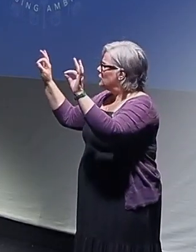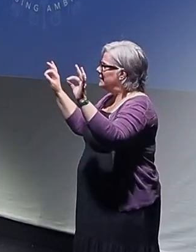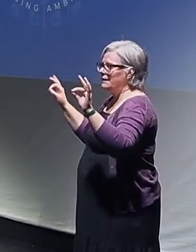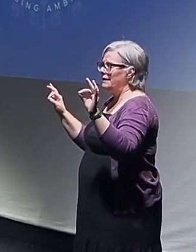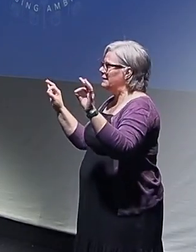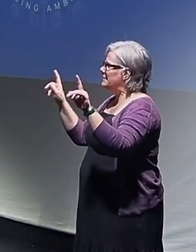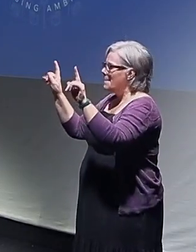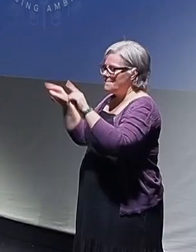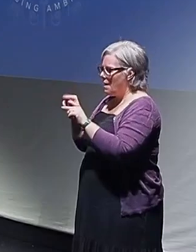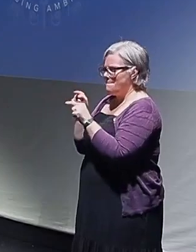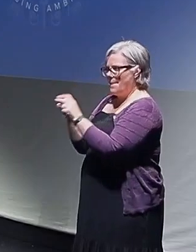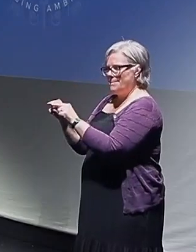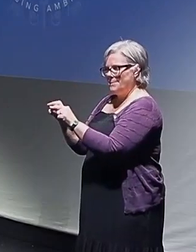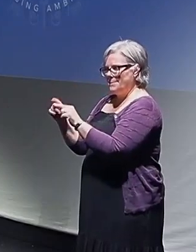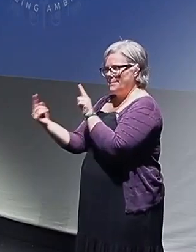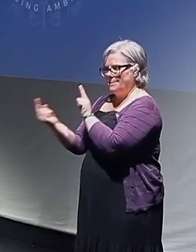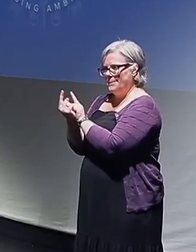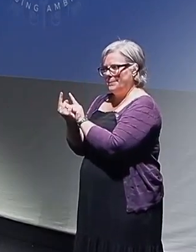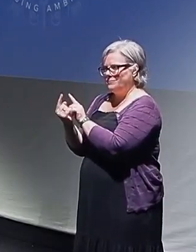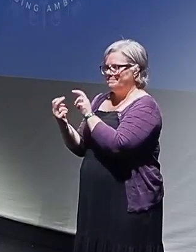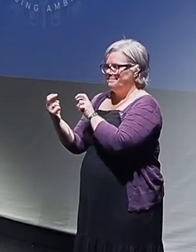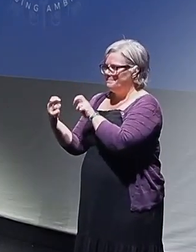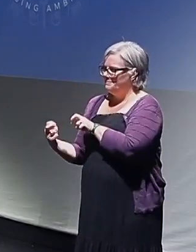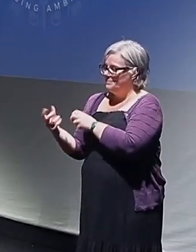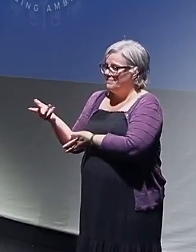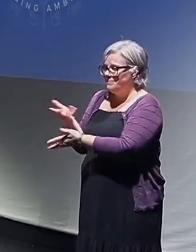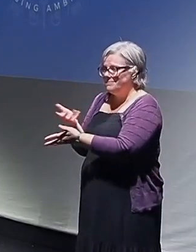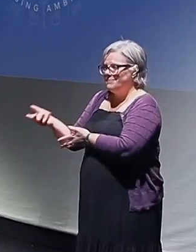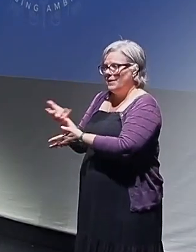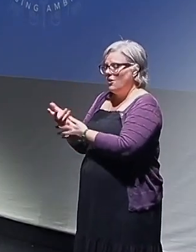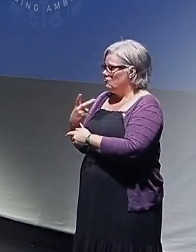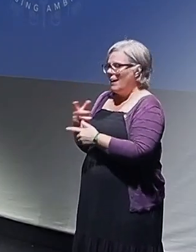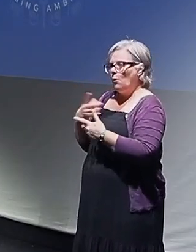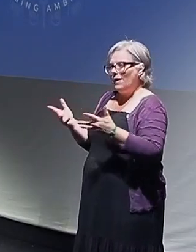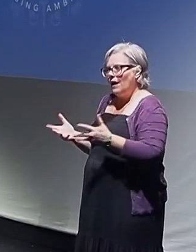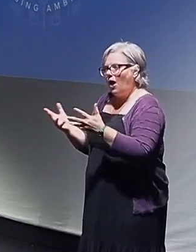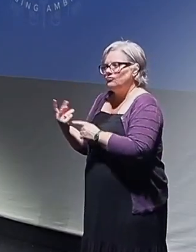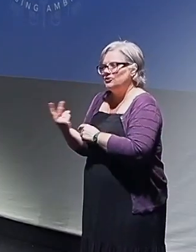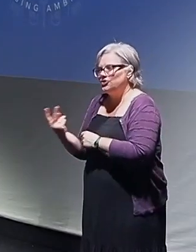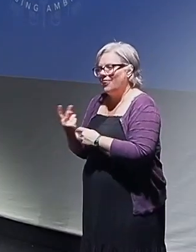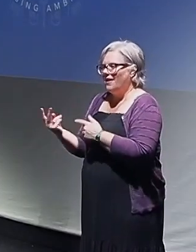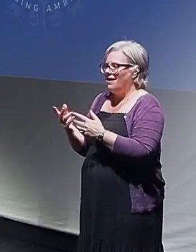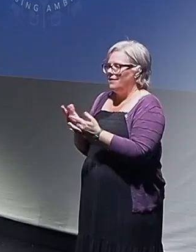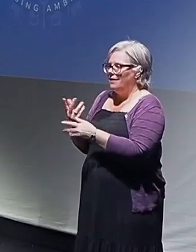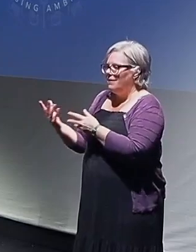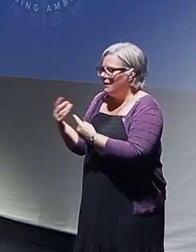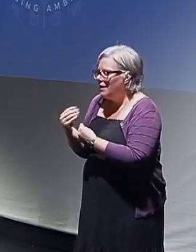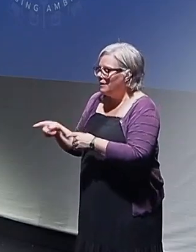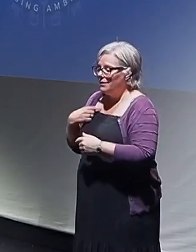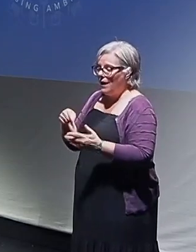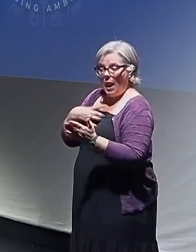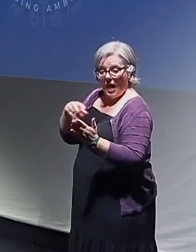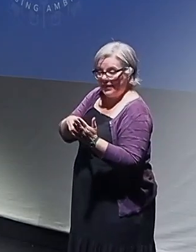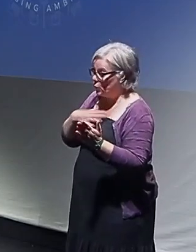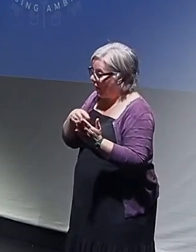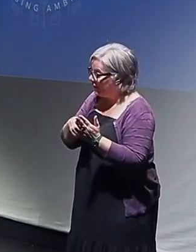with. And then we completely just pushed each other on in our education. And he'd go, I like this, do you like this?